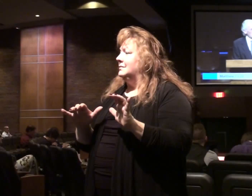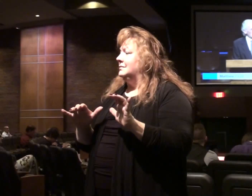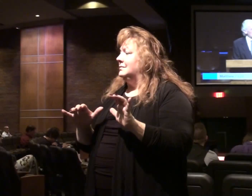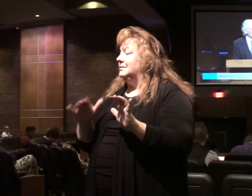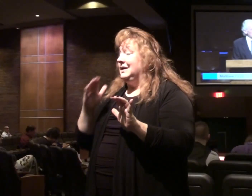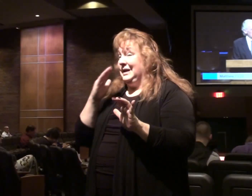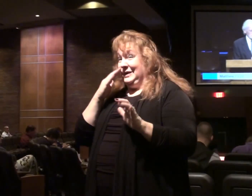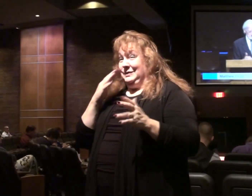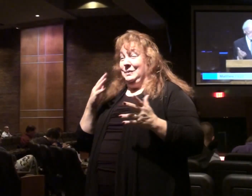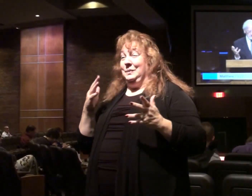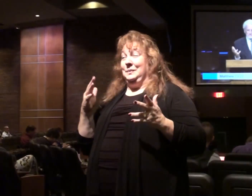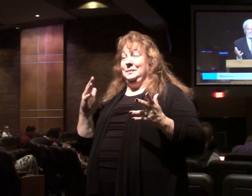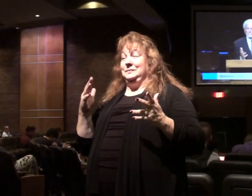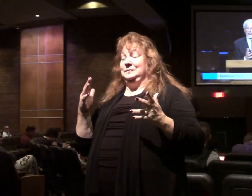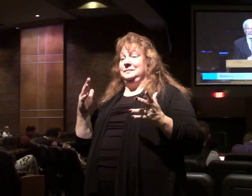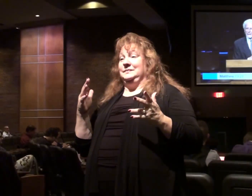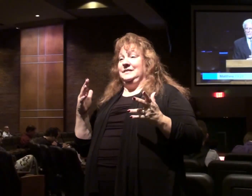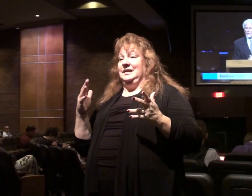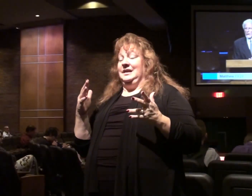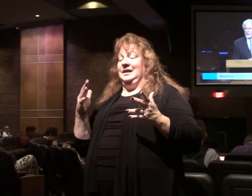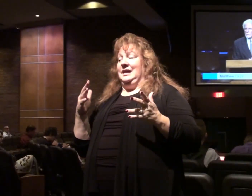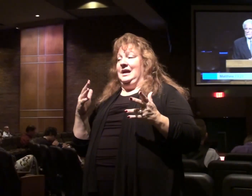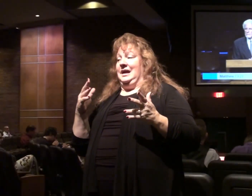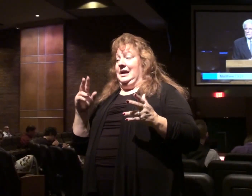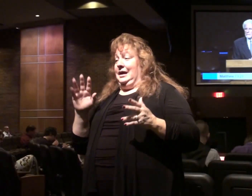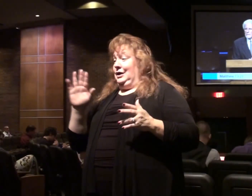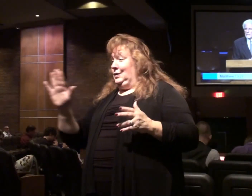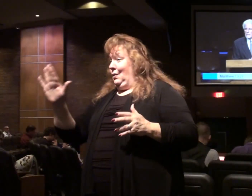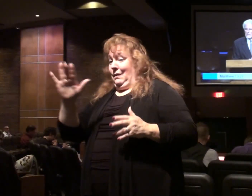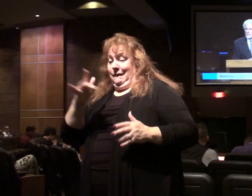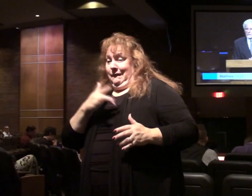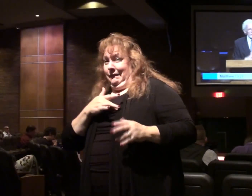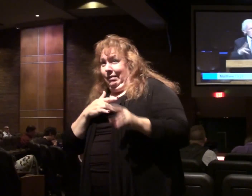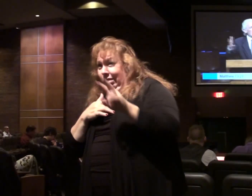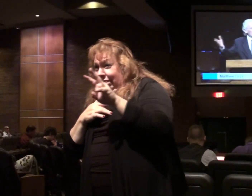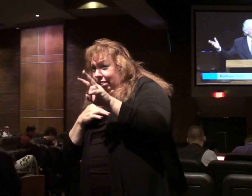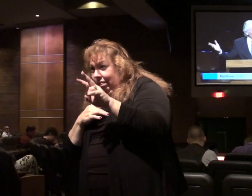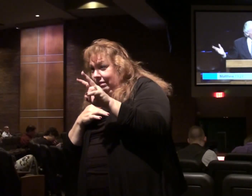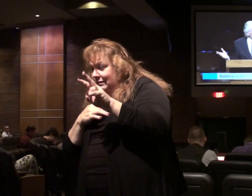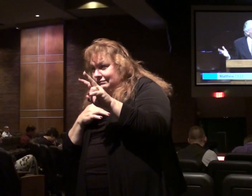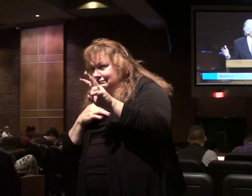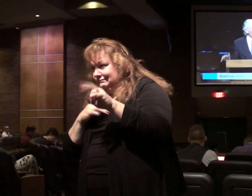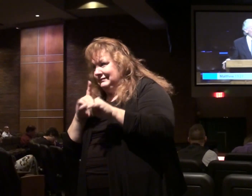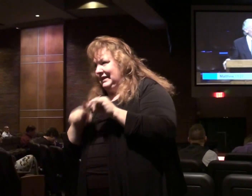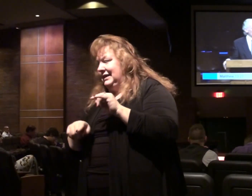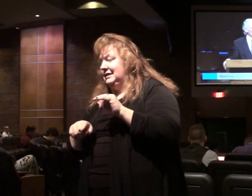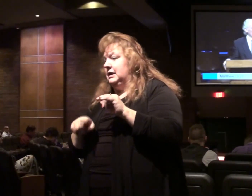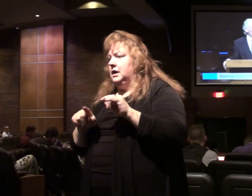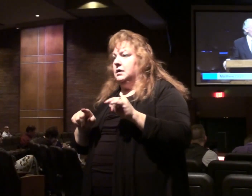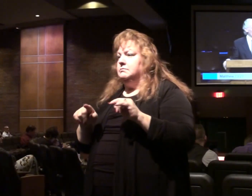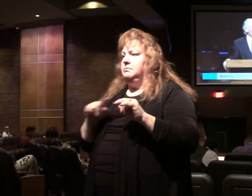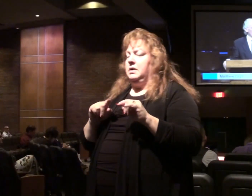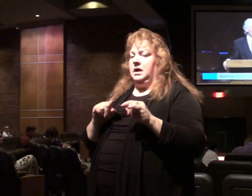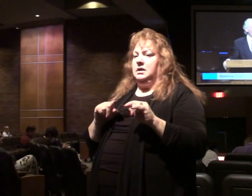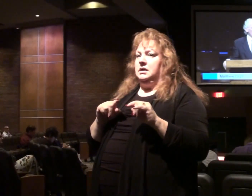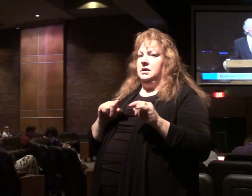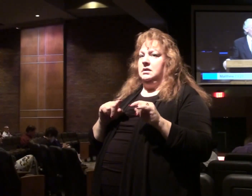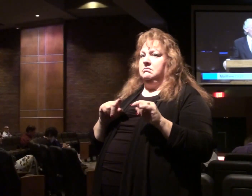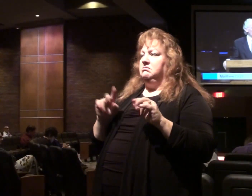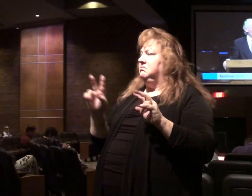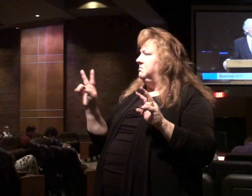And you know, I can't see the heart. We can see the result. We look around at each other, we have a good